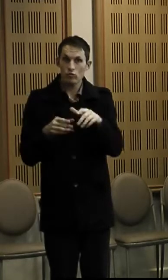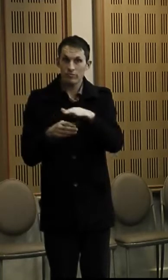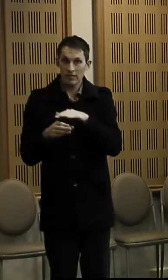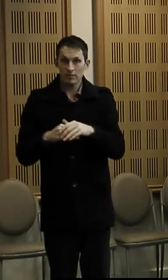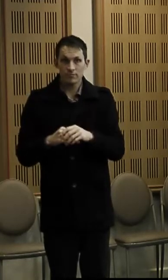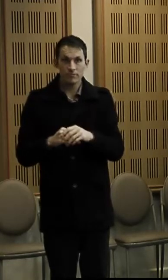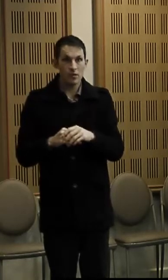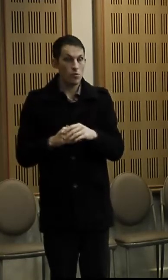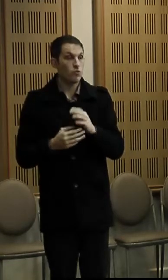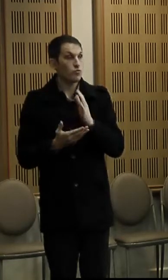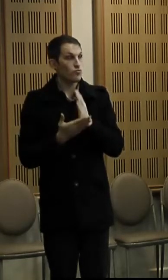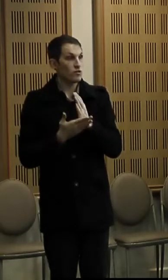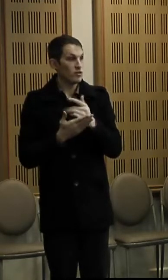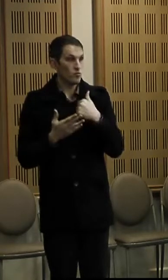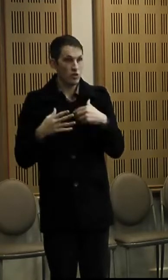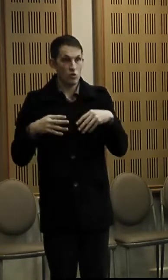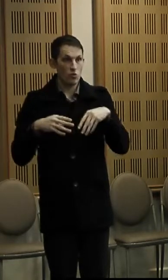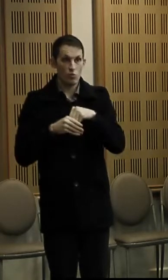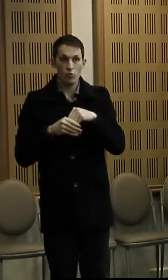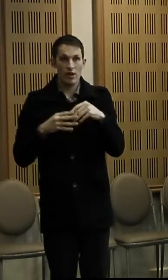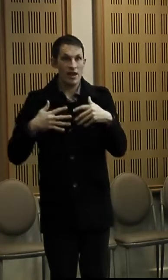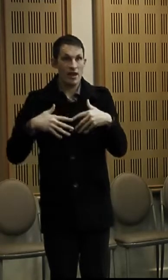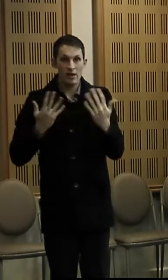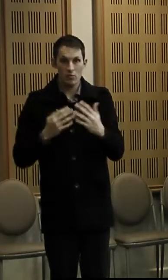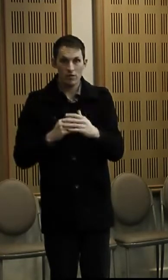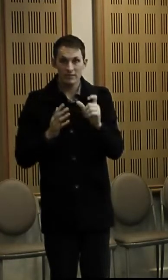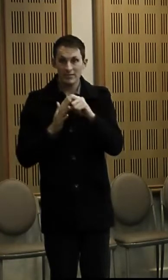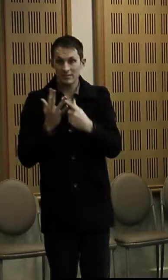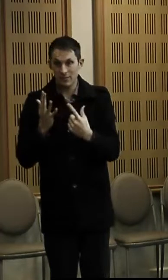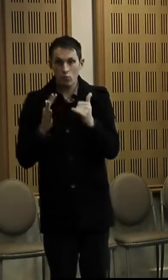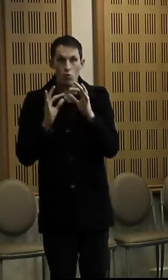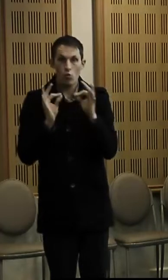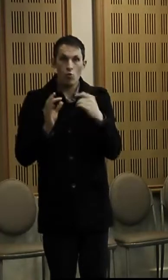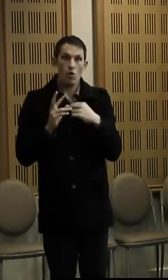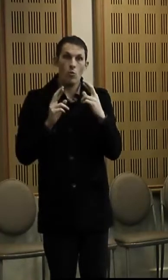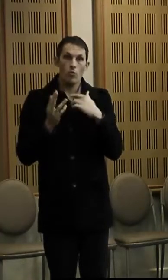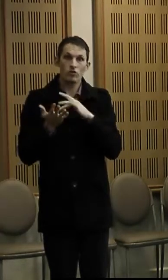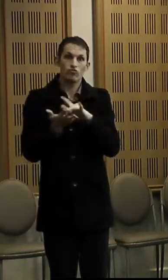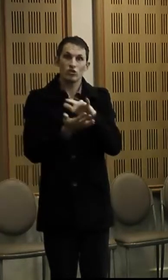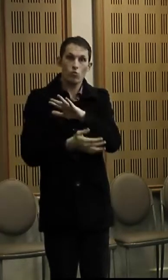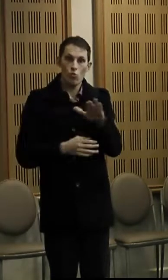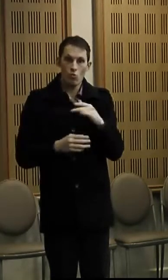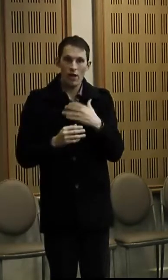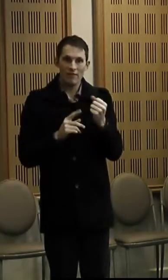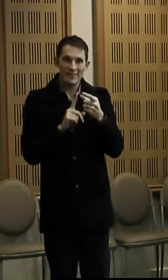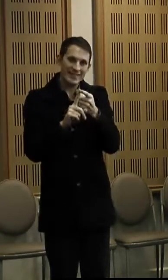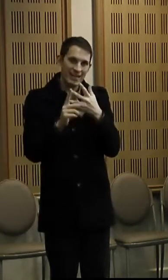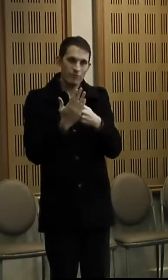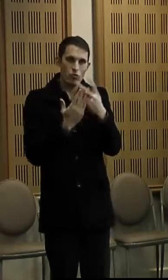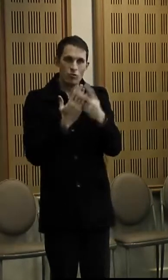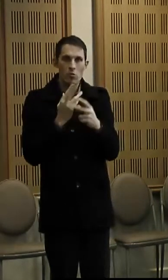include anyone, disability or not really. We would hope that we're reaching everyone. We just do targeted programs hopefully to reach those